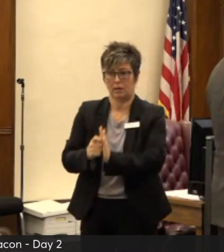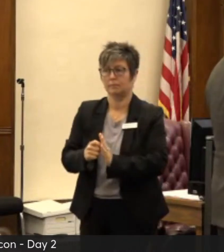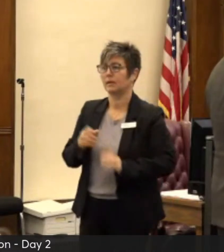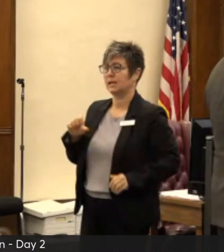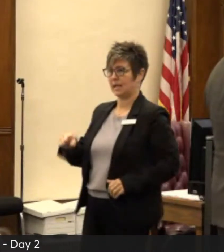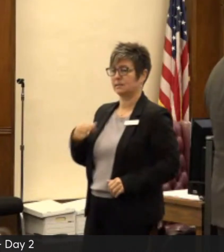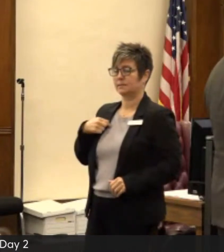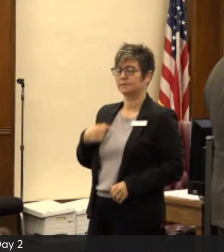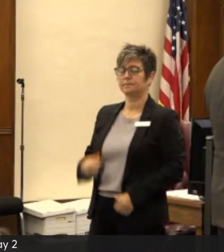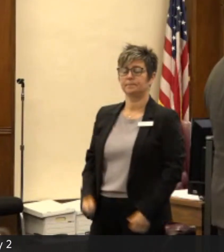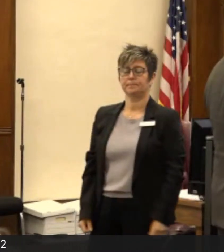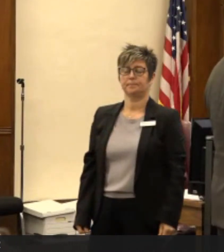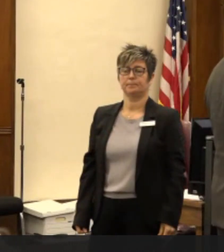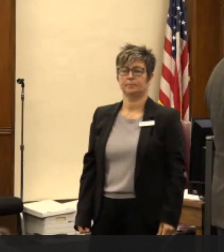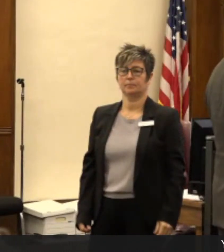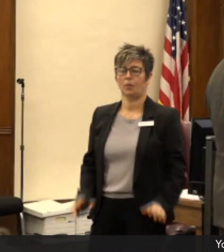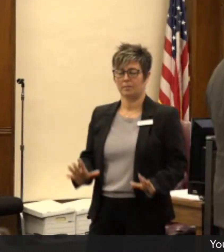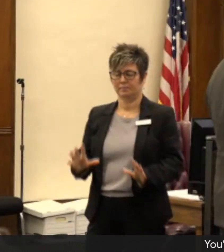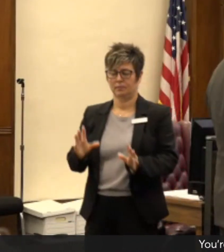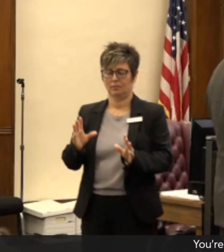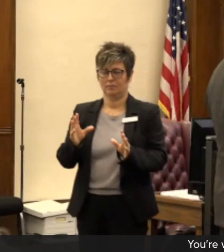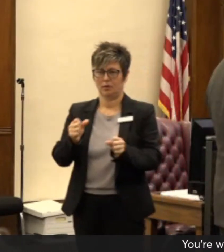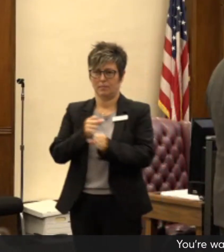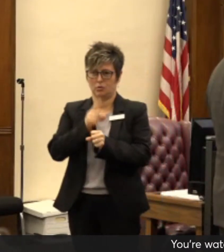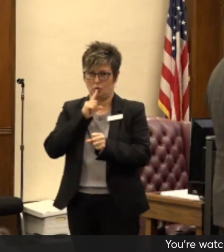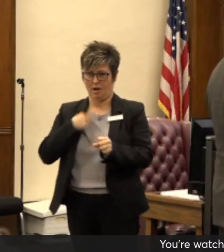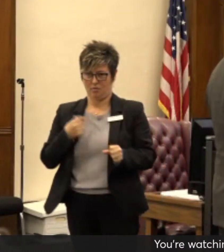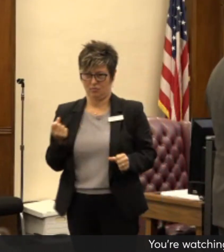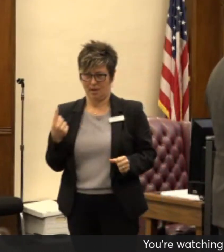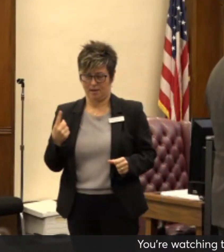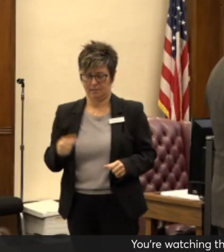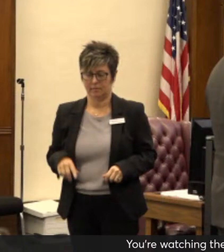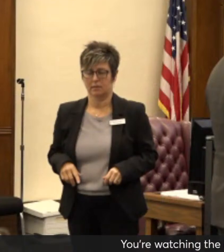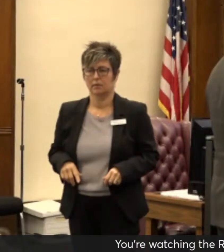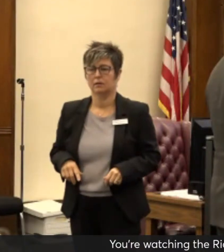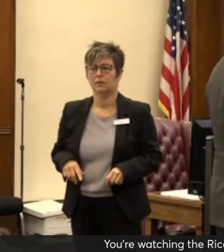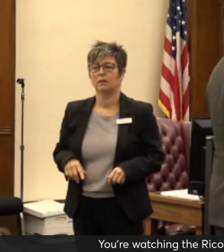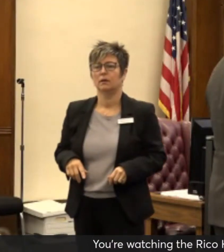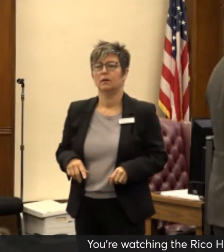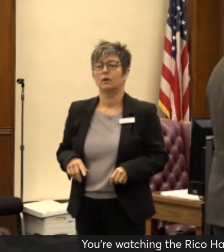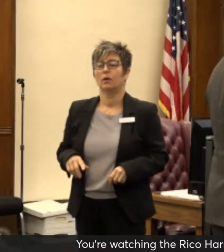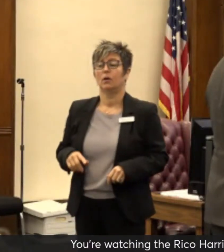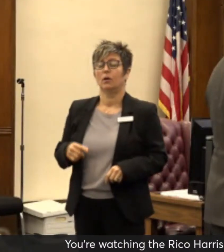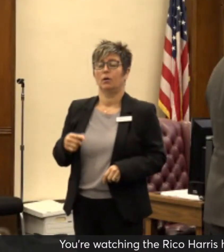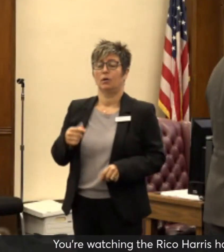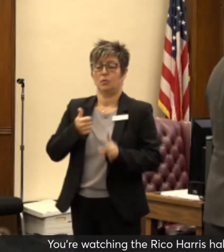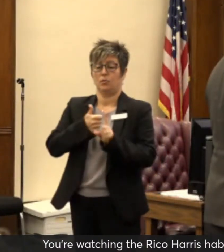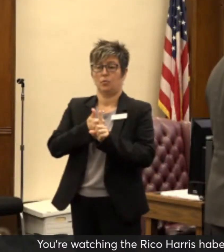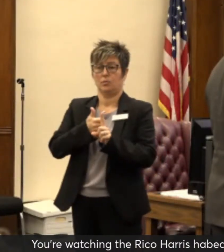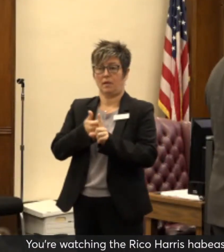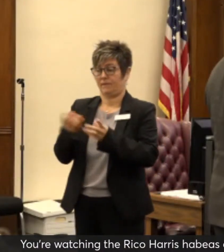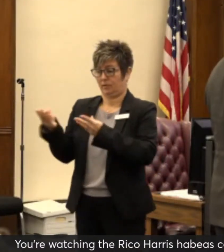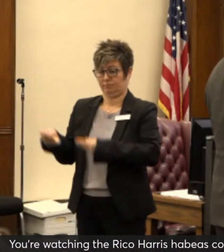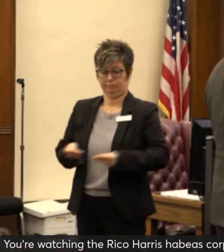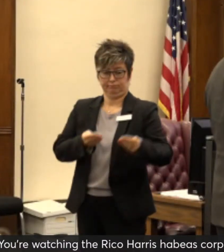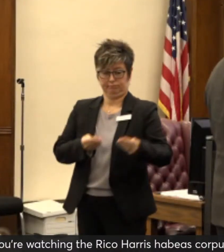And just so I make sure I understand you correctly, the communication you facilitated